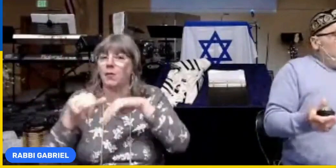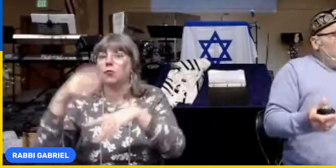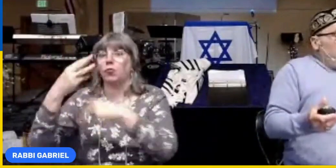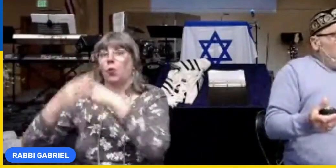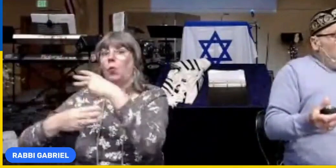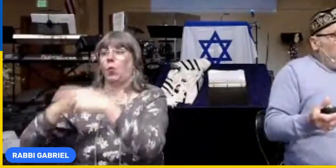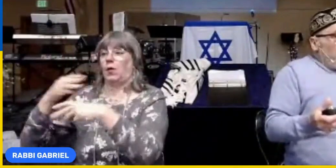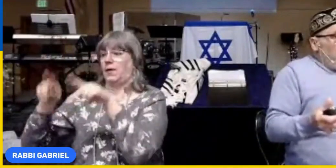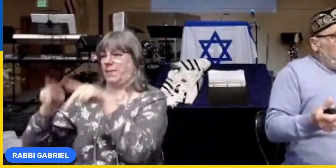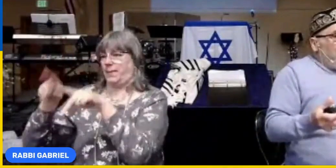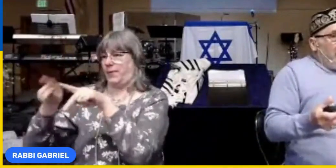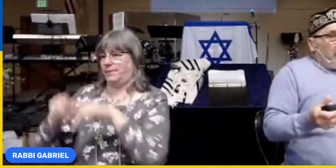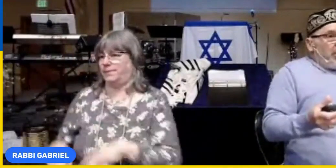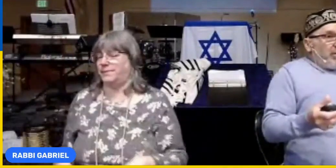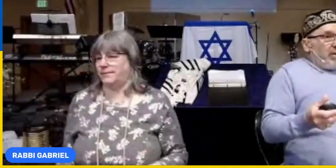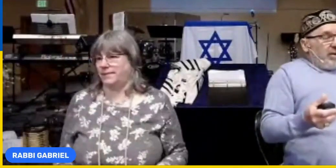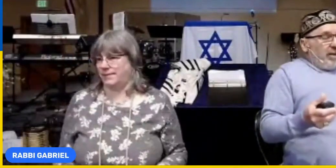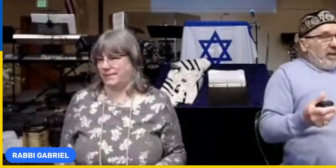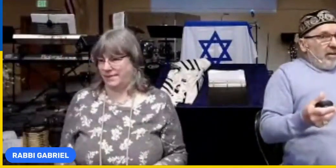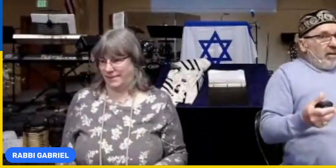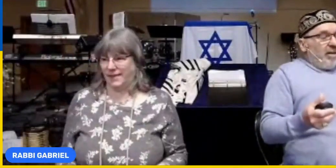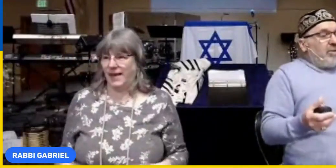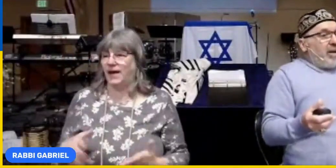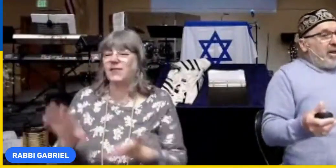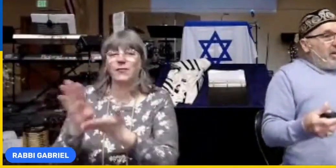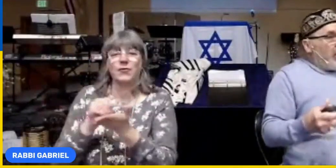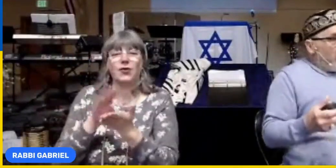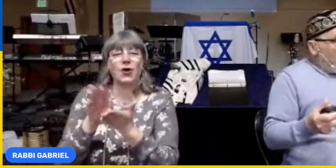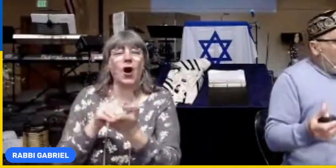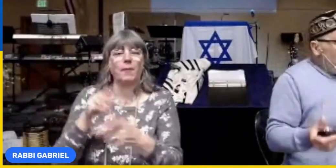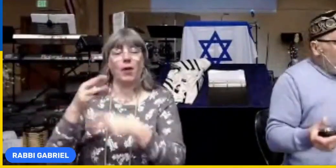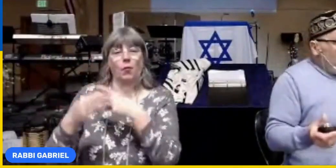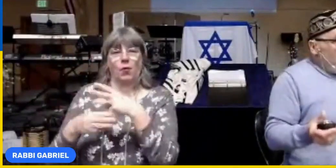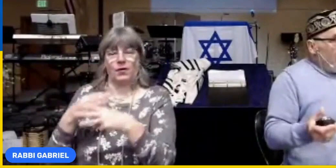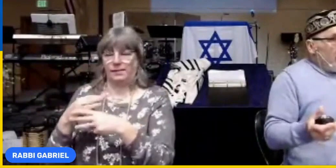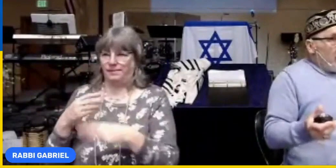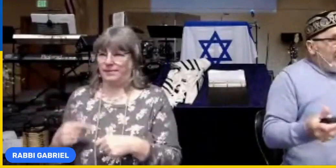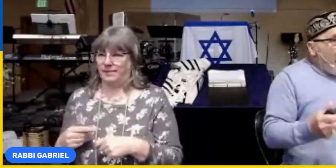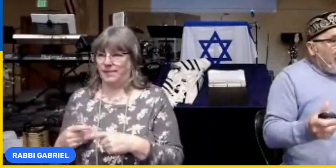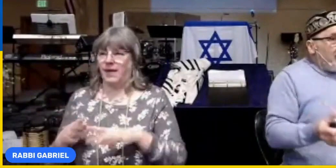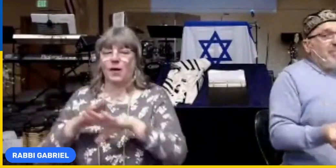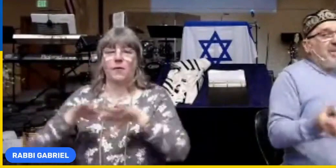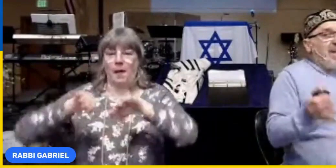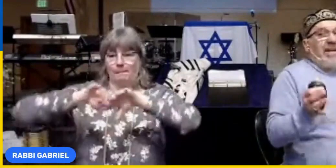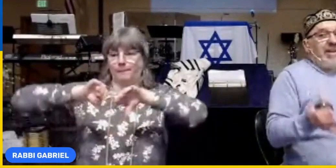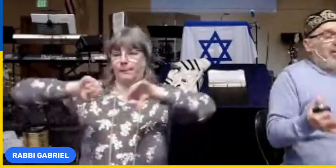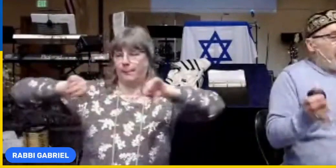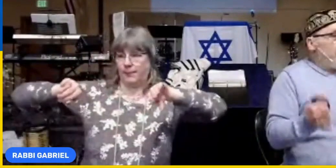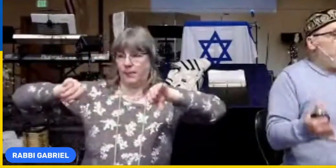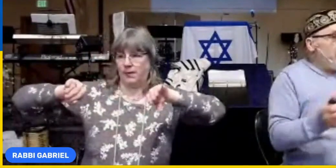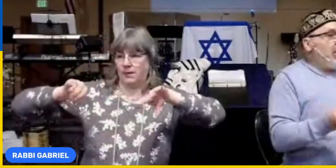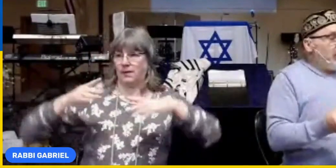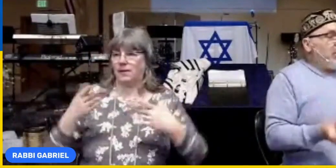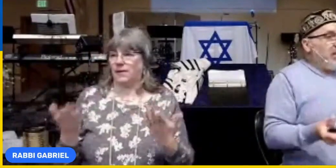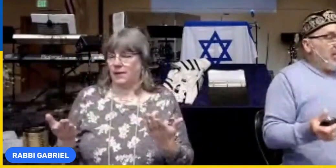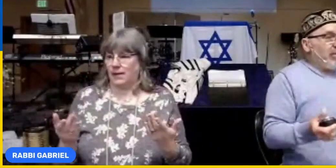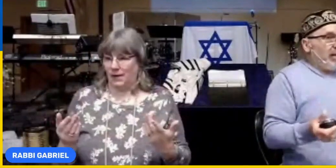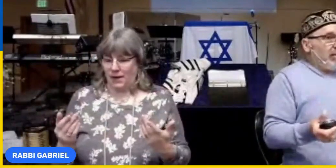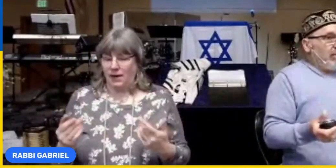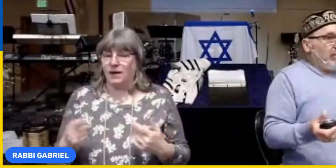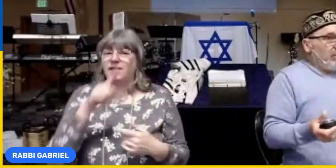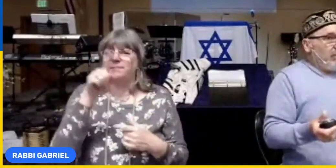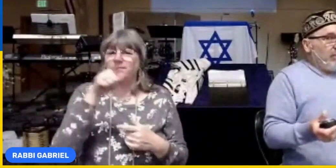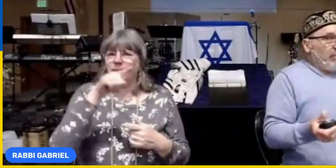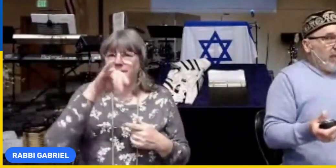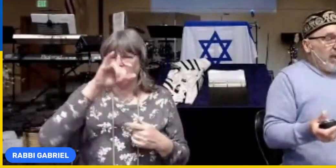Some people who deal with Israeli immigration, Zionism is the idea that all Jews need to be in